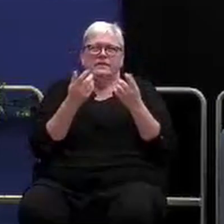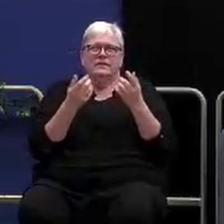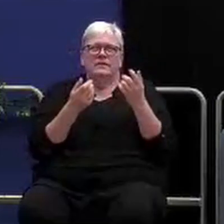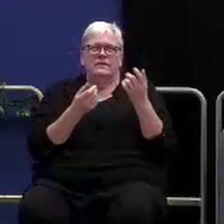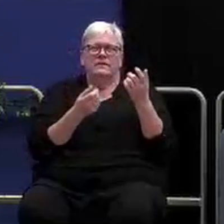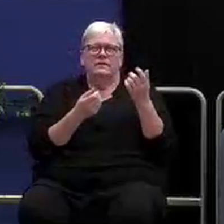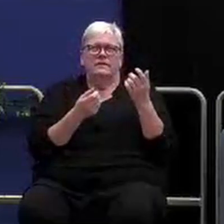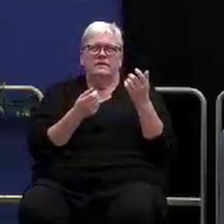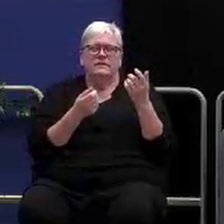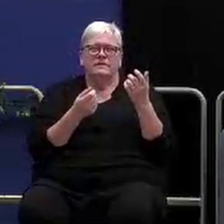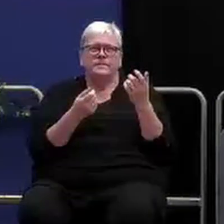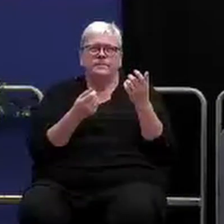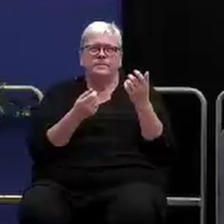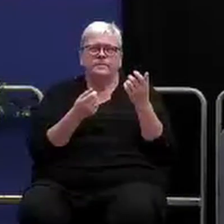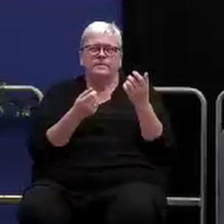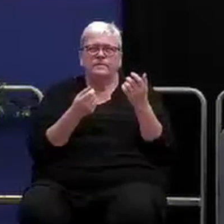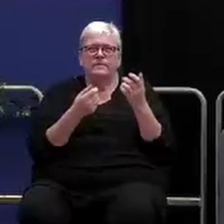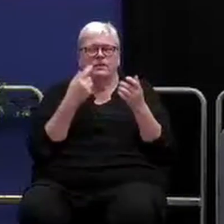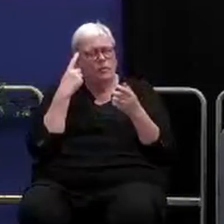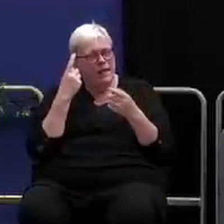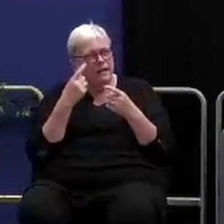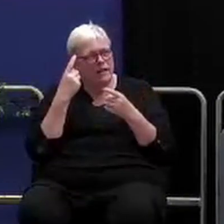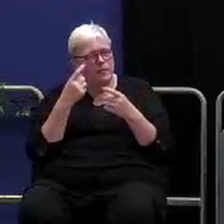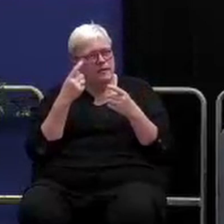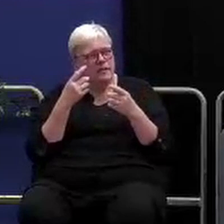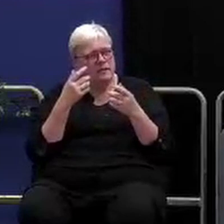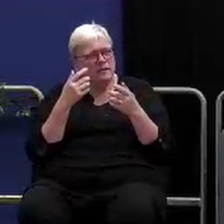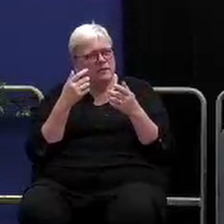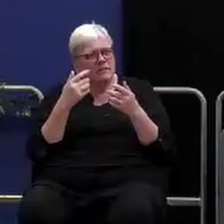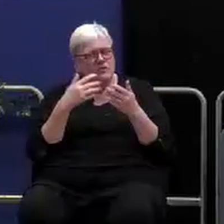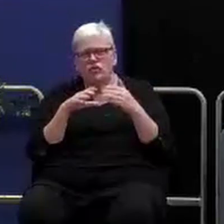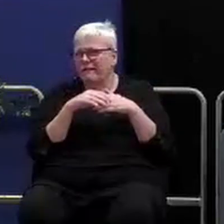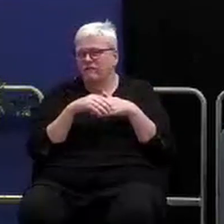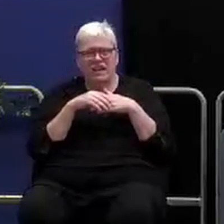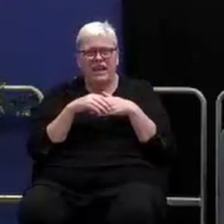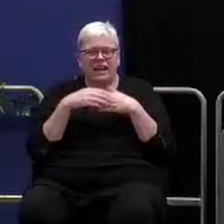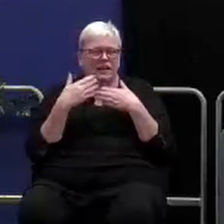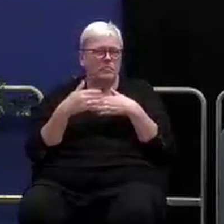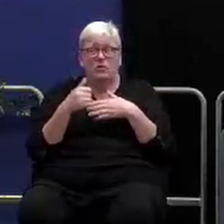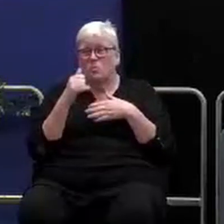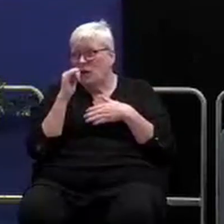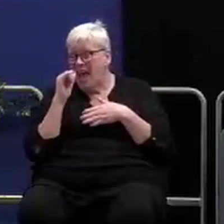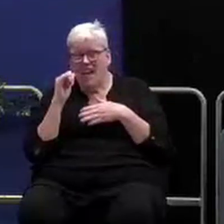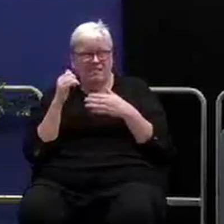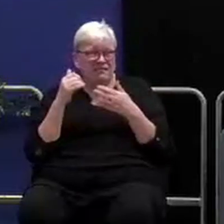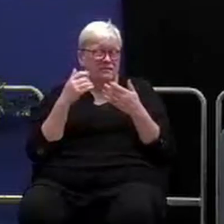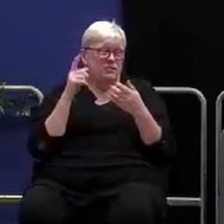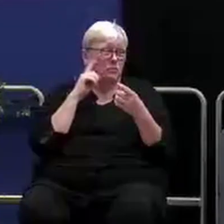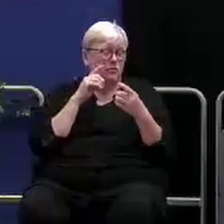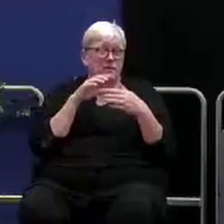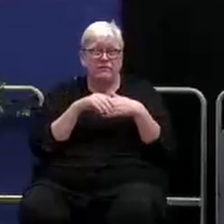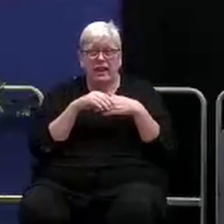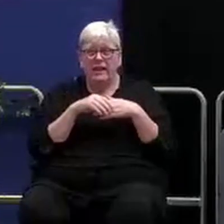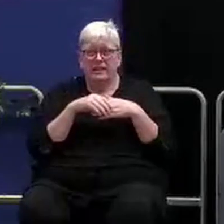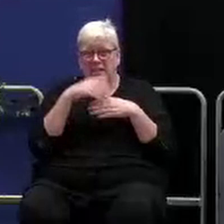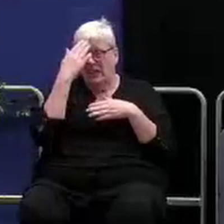to self. And Emily Pine is an Irish academic who is not a friend. I have had a glass of wine with her at a conference once. I don't think she knows